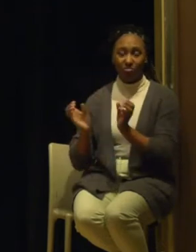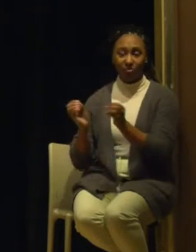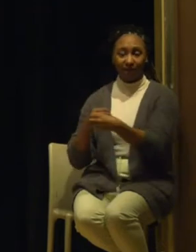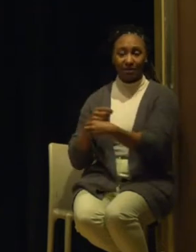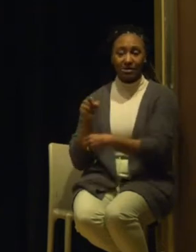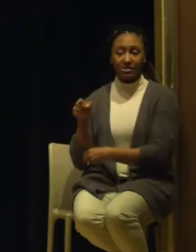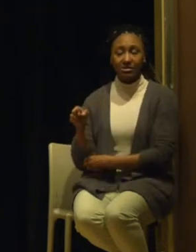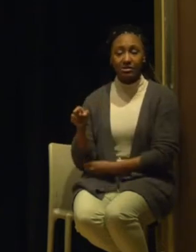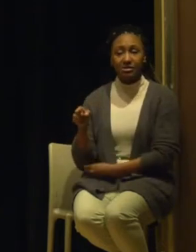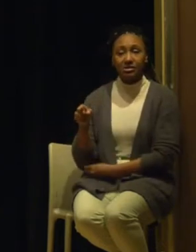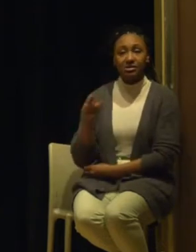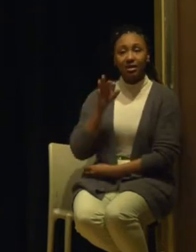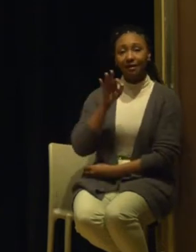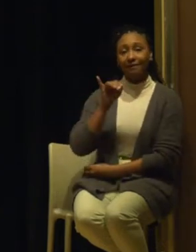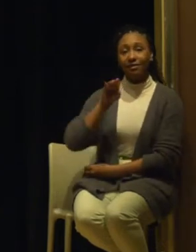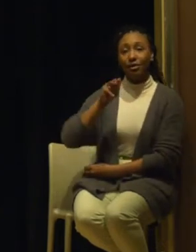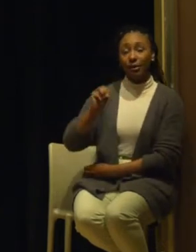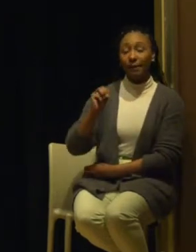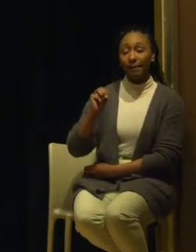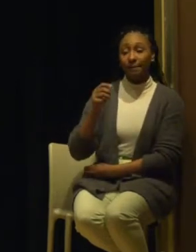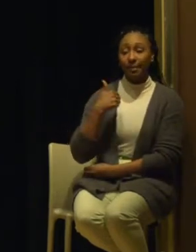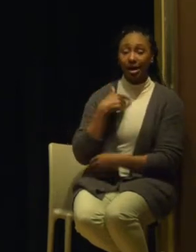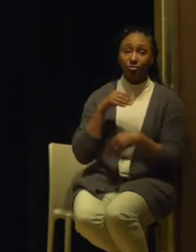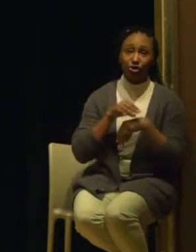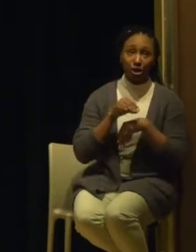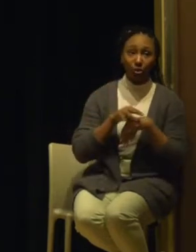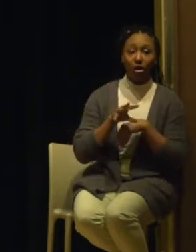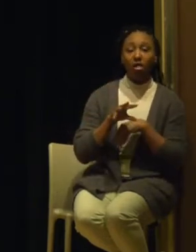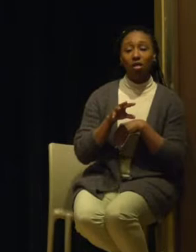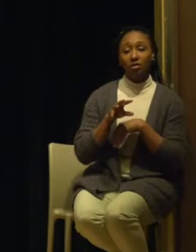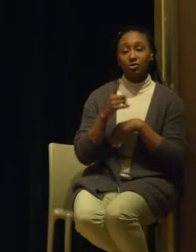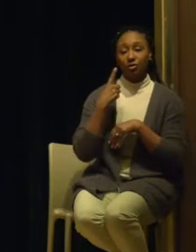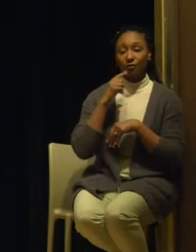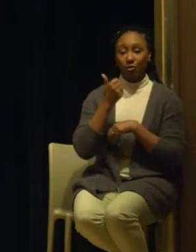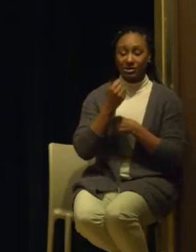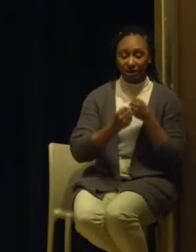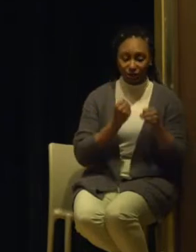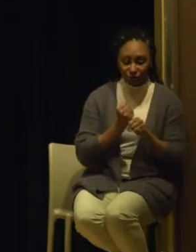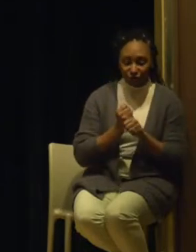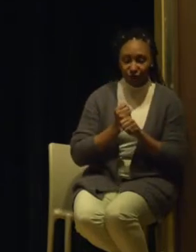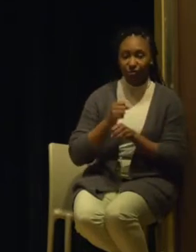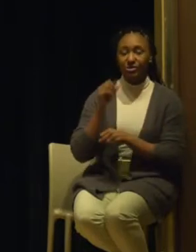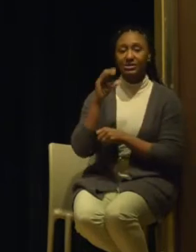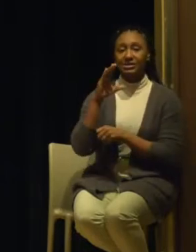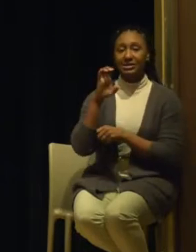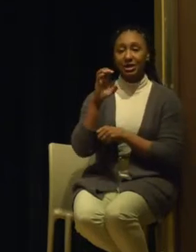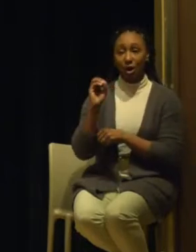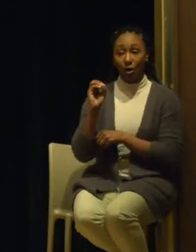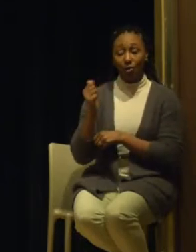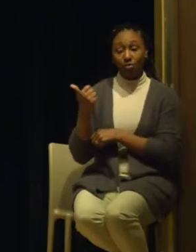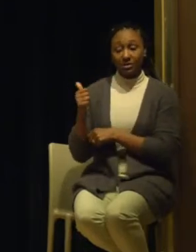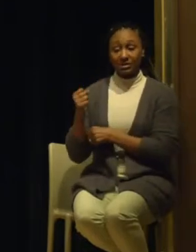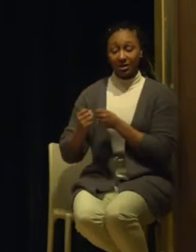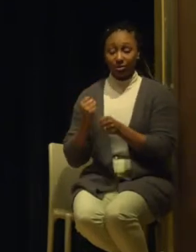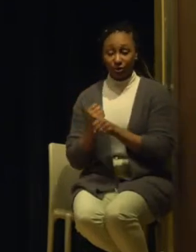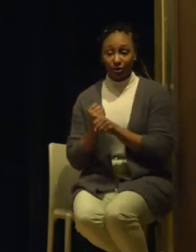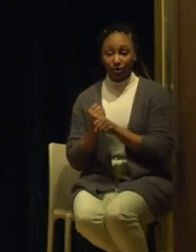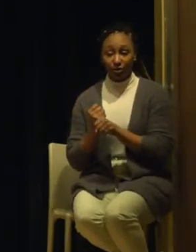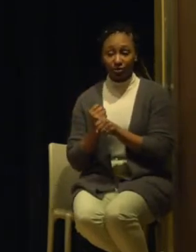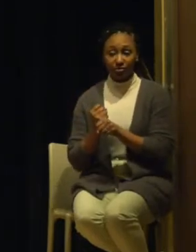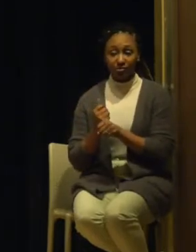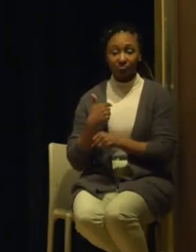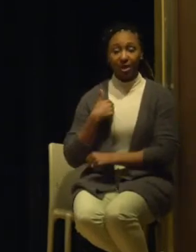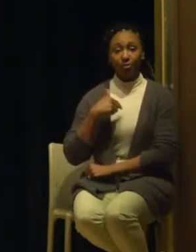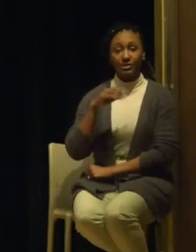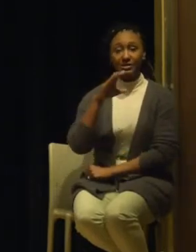so I was general counsel for 10 years. I was COO for 10 years. I was CEO for